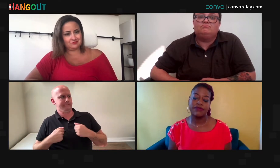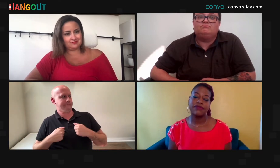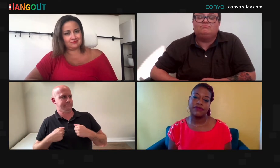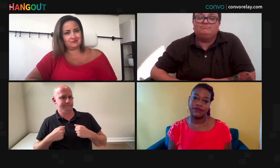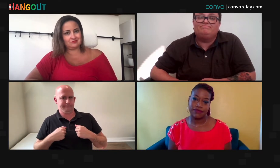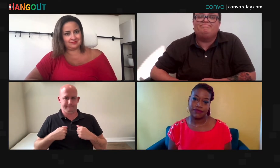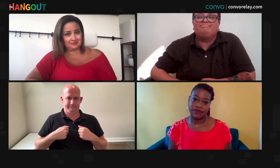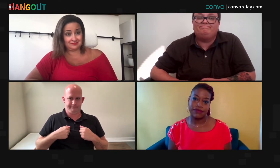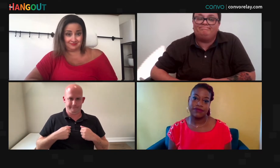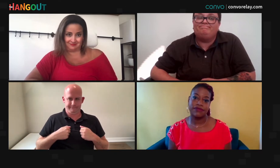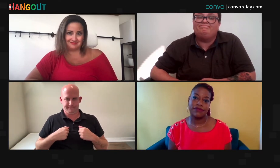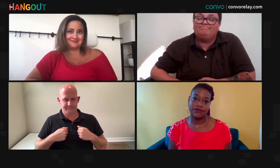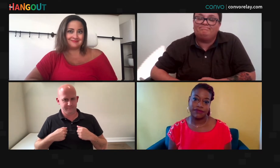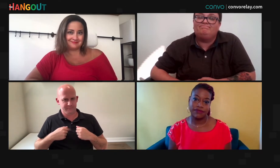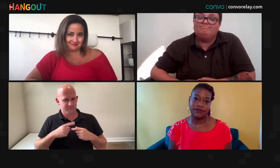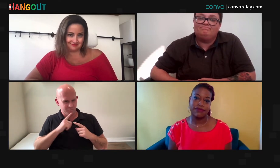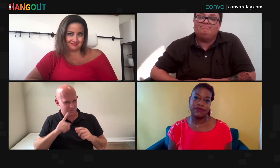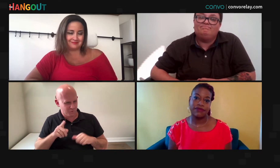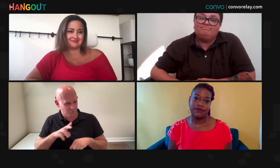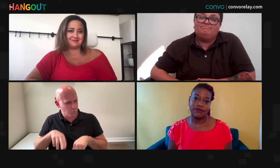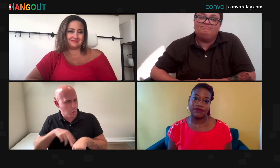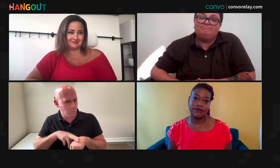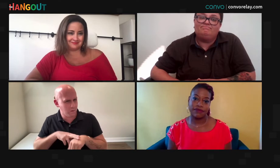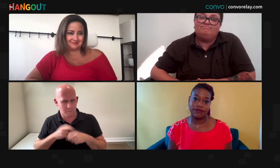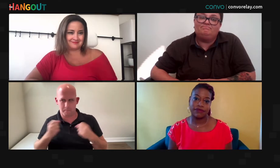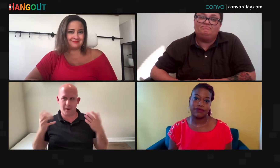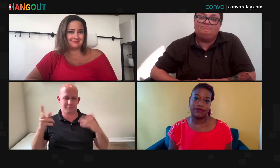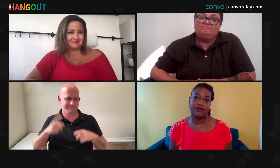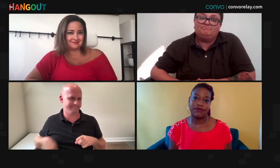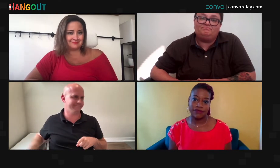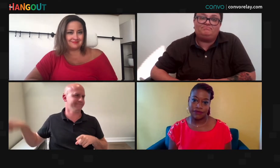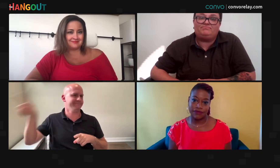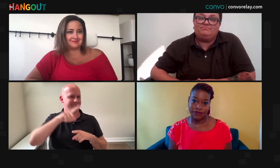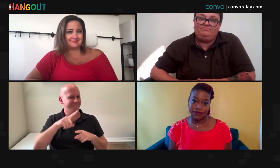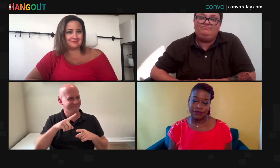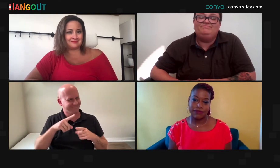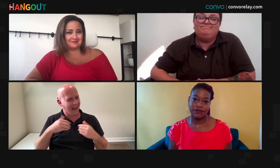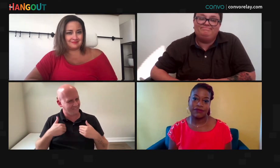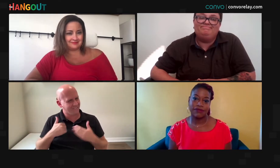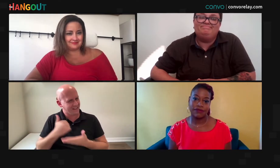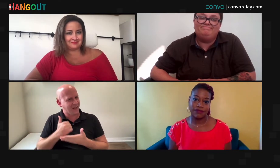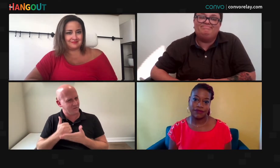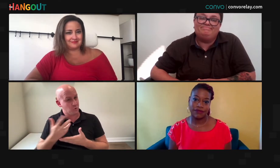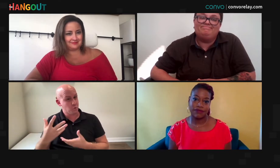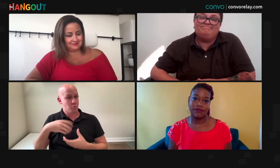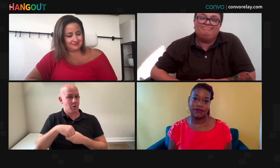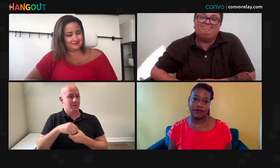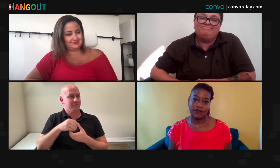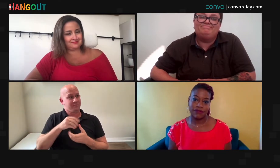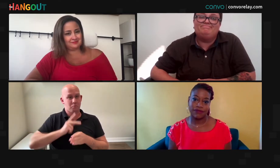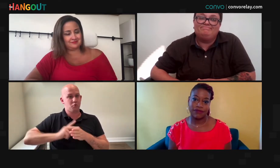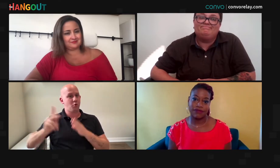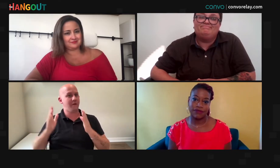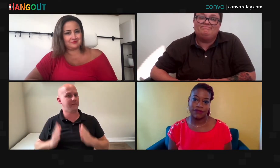know, some patients have a really hard time coming to a therapist, and it truly is normal. There are very many people who go to